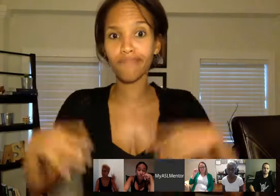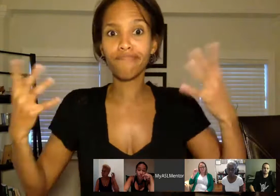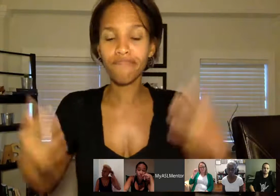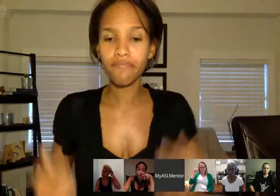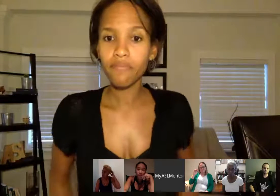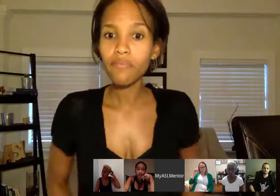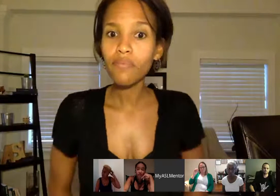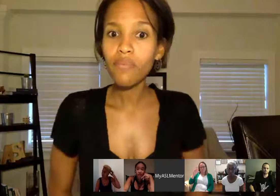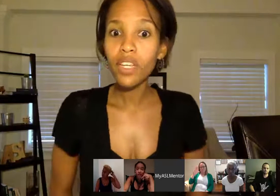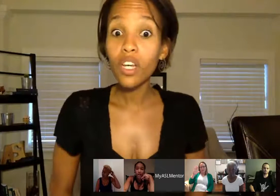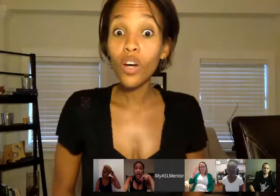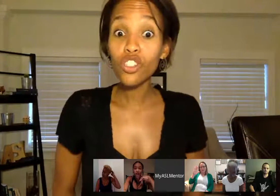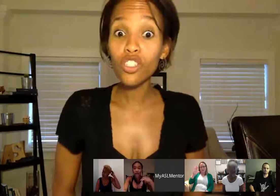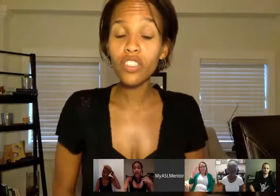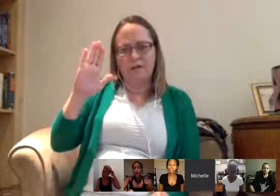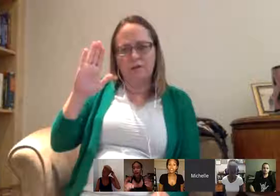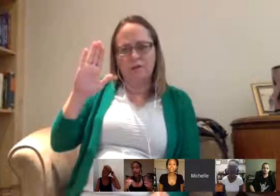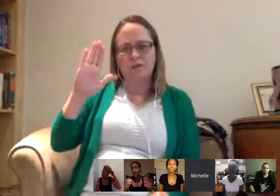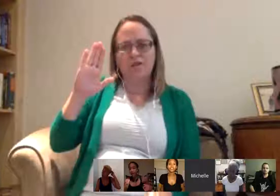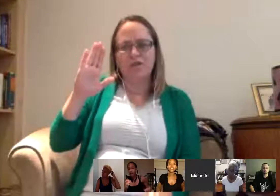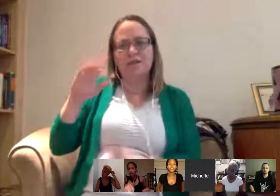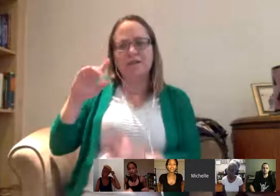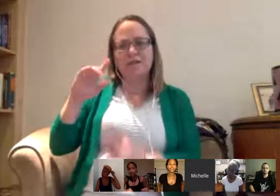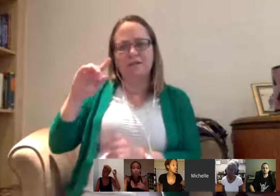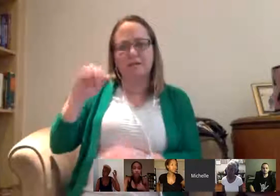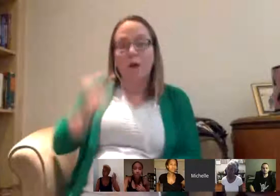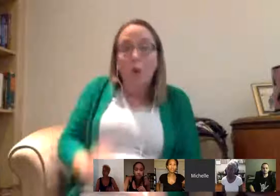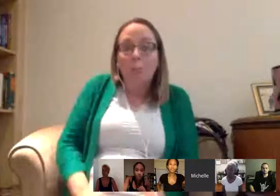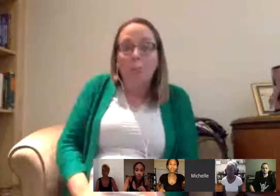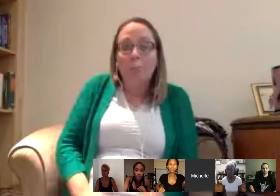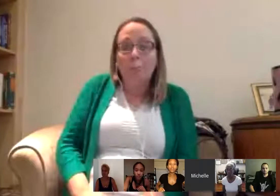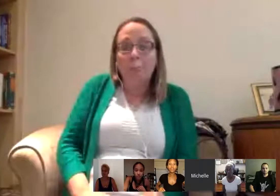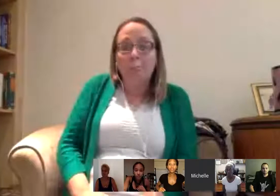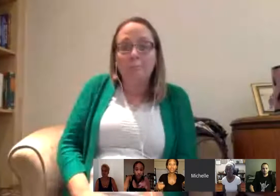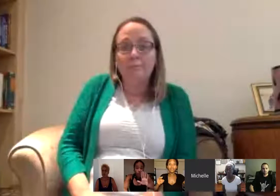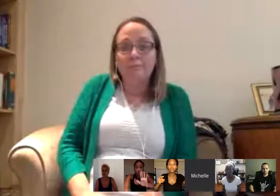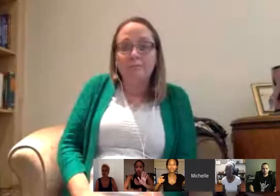oversight. I had a question. Is this? Oh,